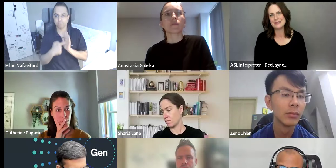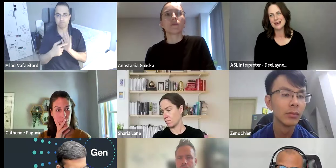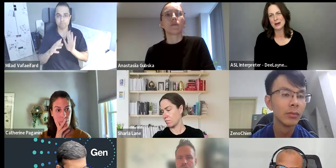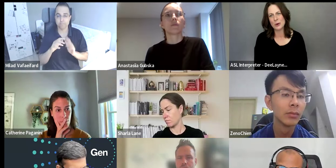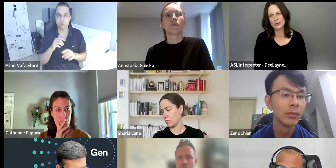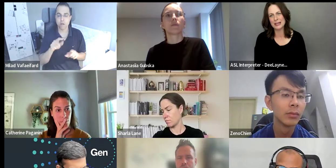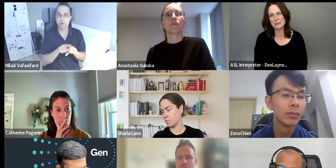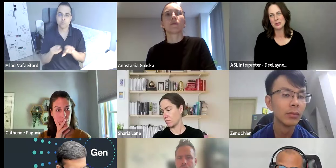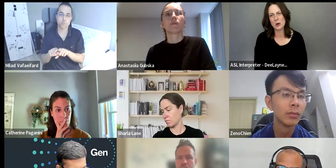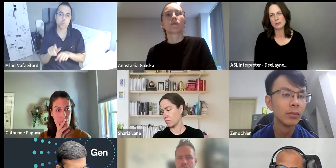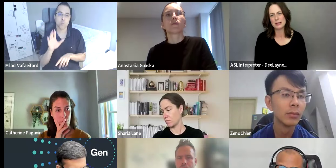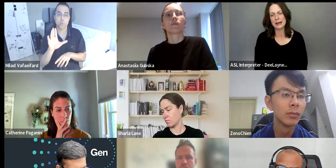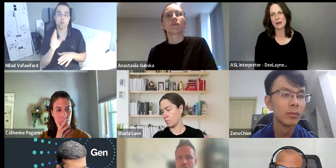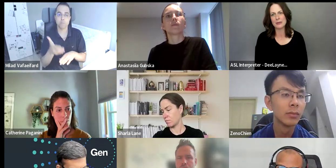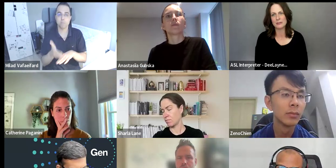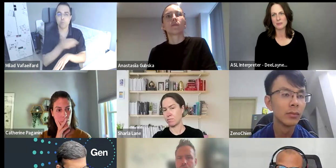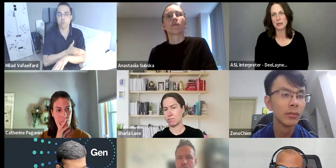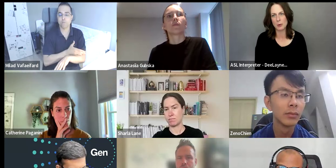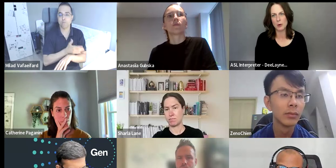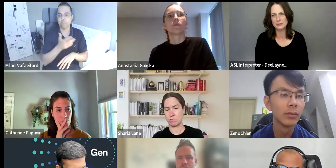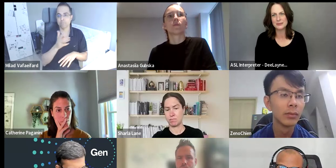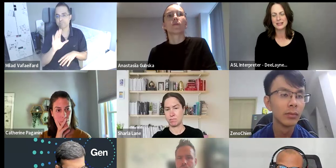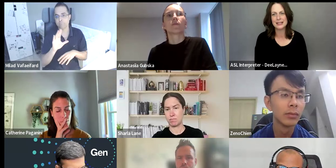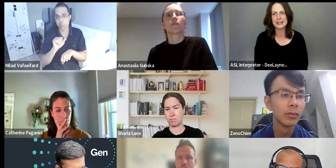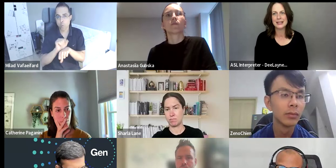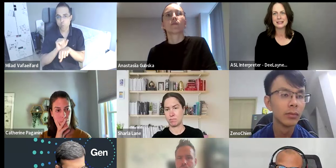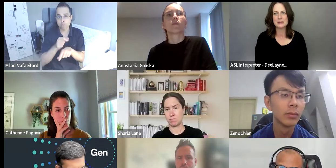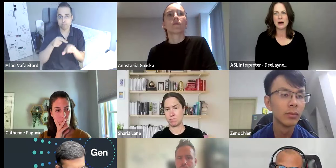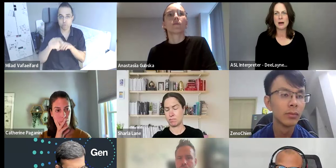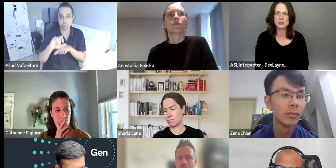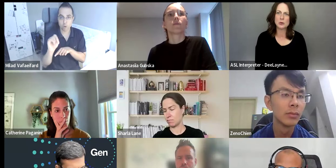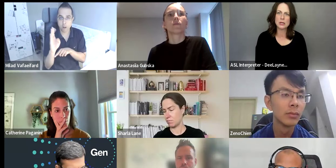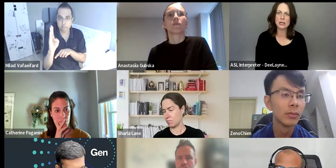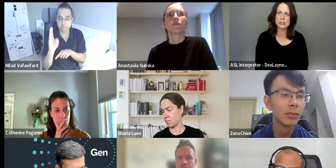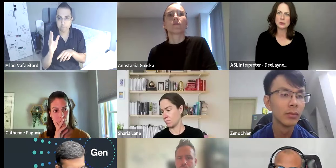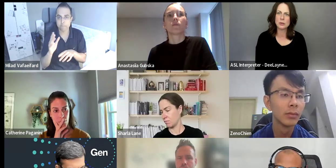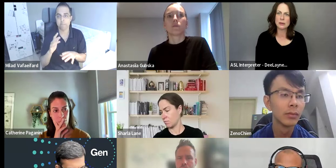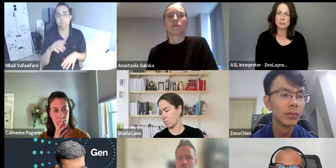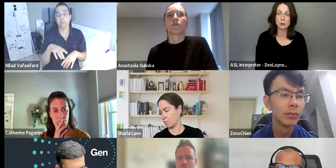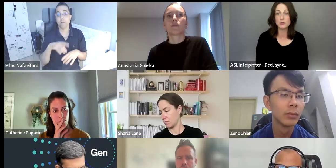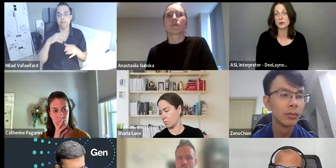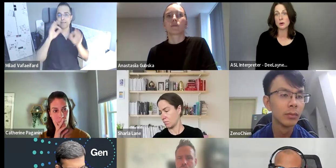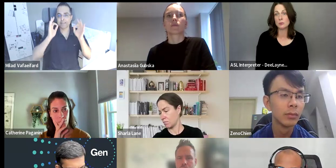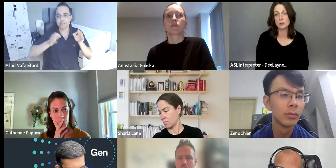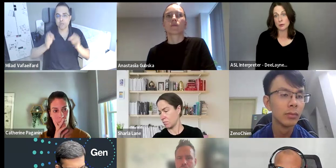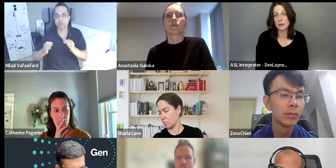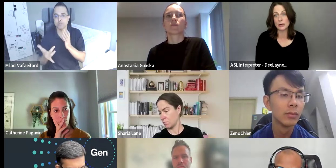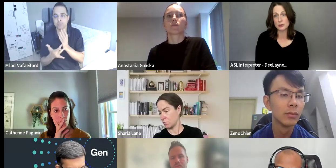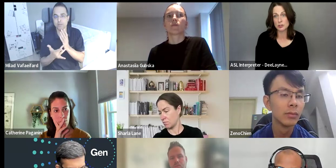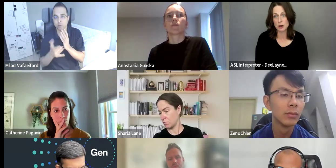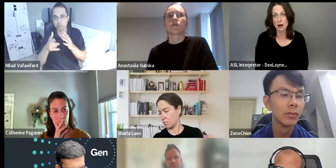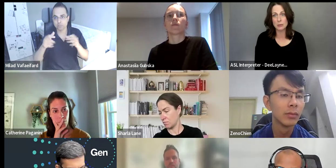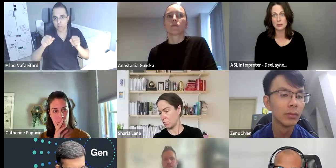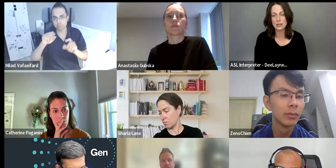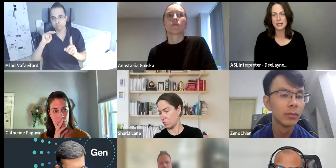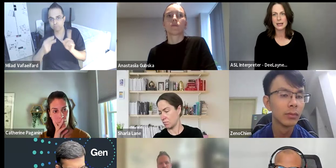because it's not only, you know, getting out there in front of people, it's an opportunity to improve your own career and